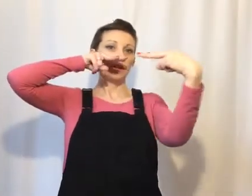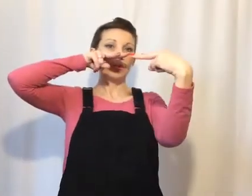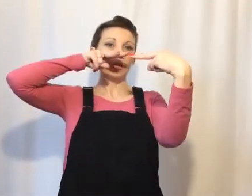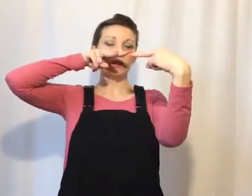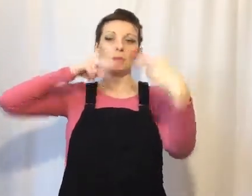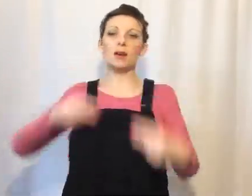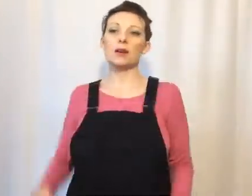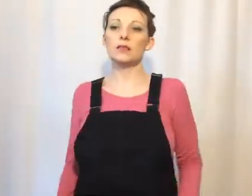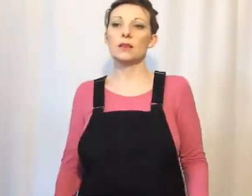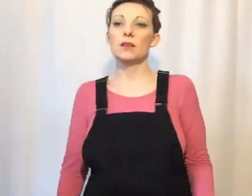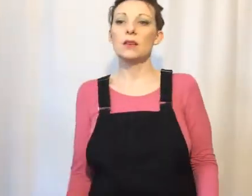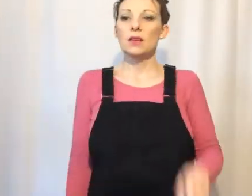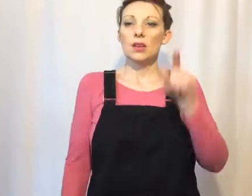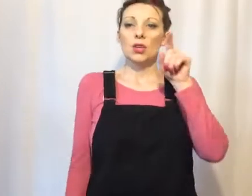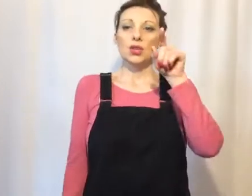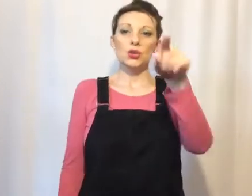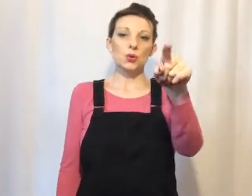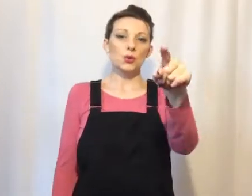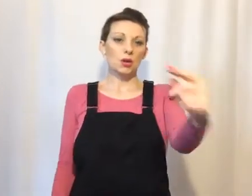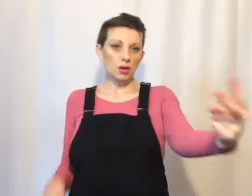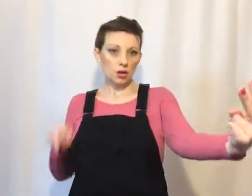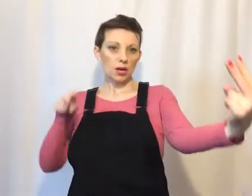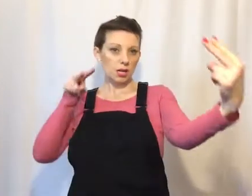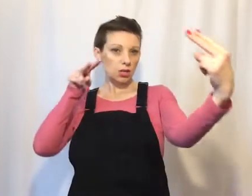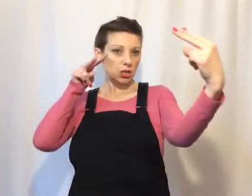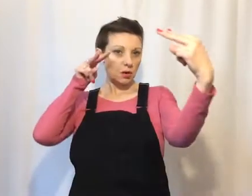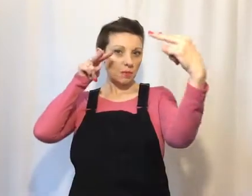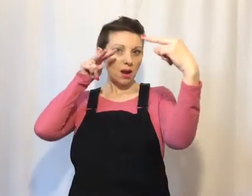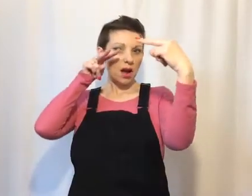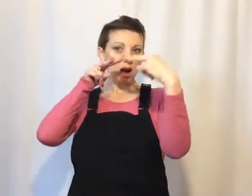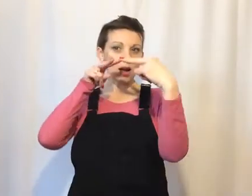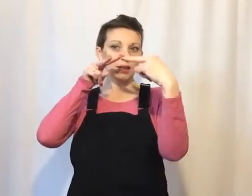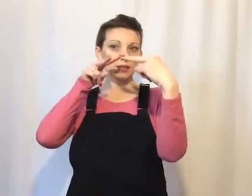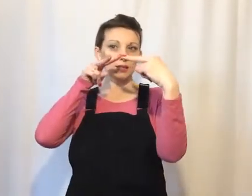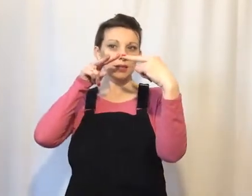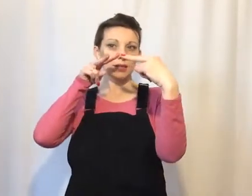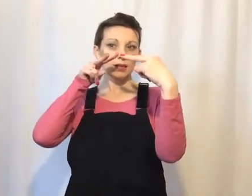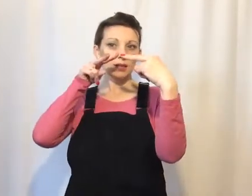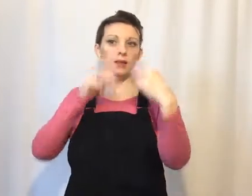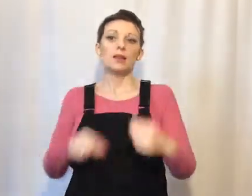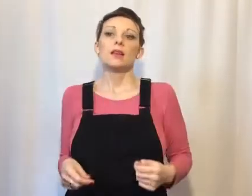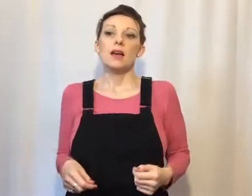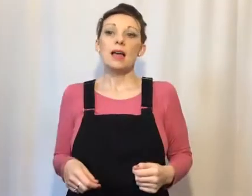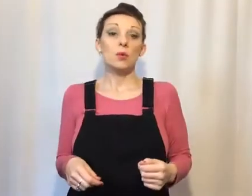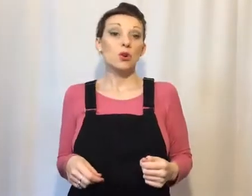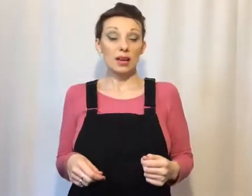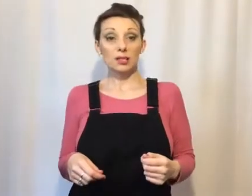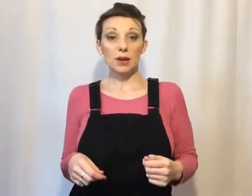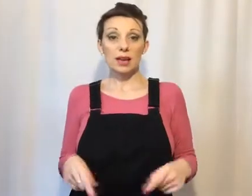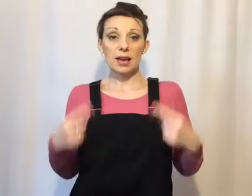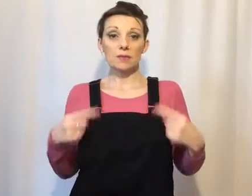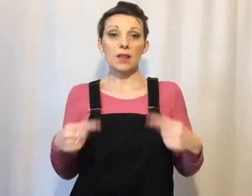Look into my eyes. You could look into my eyes, and then we've got let's sway again.